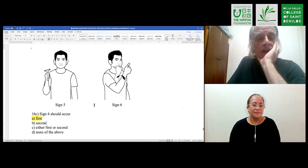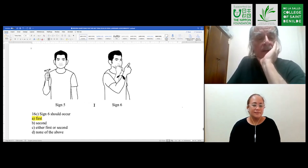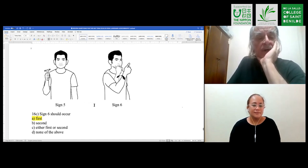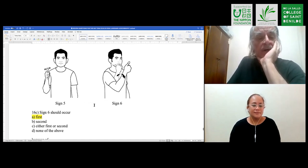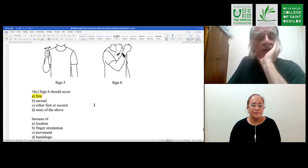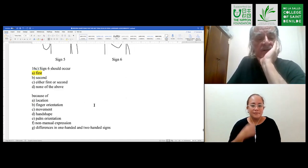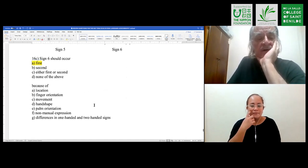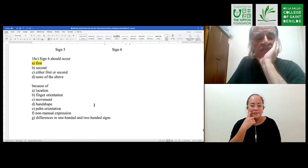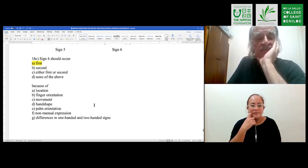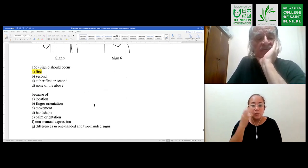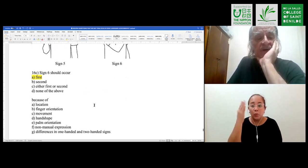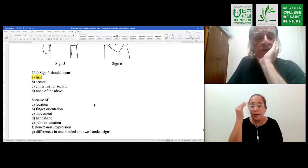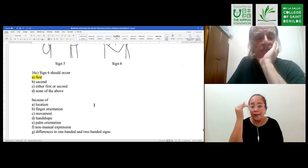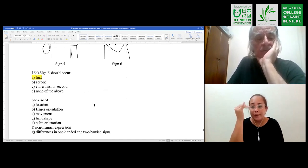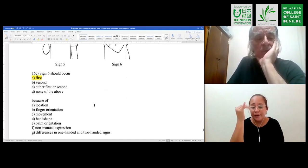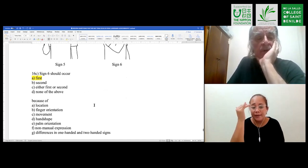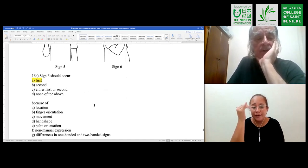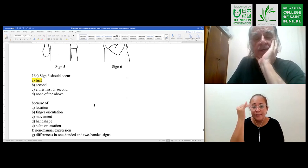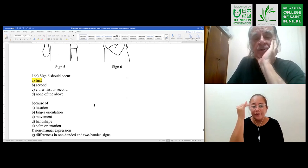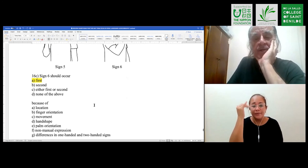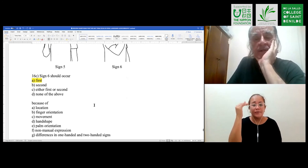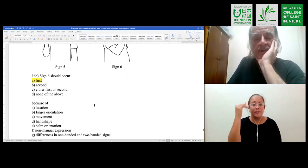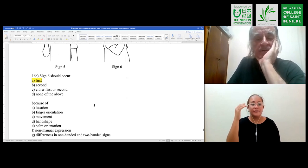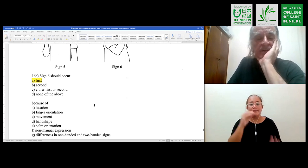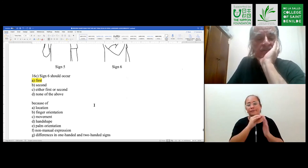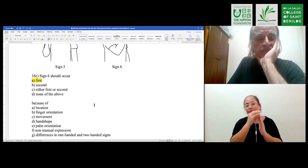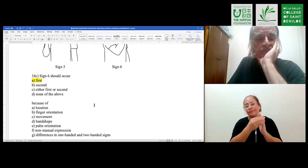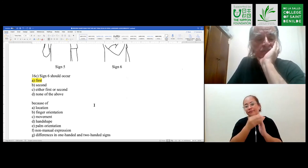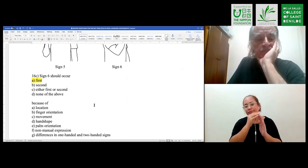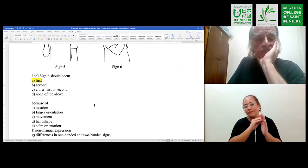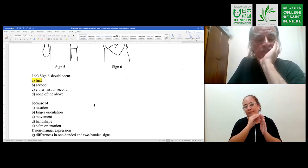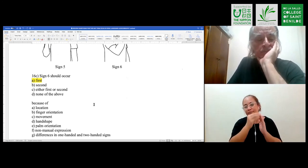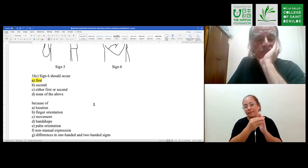And because of finger orientation, again, the same.